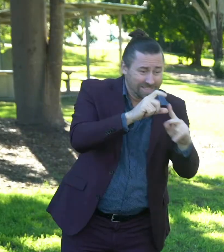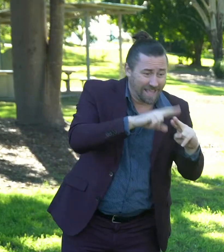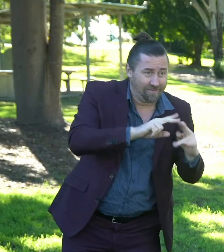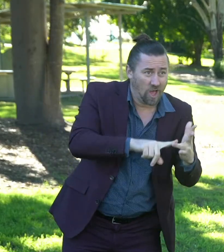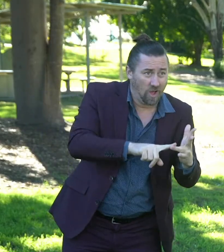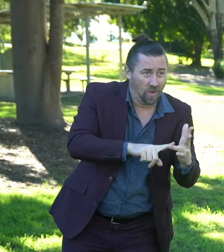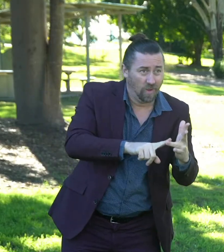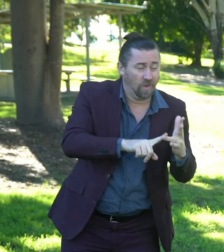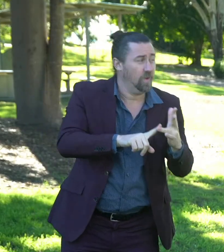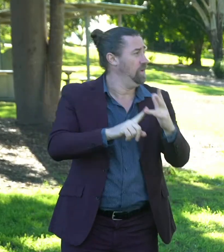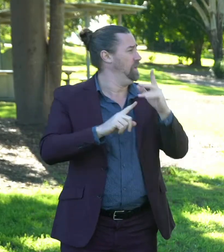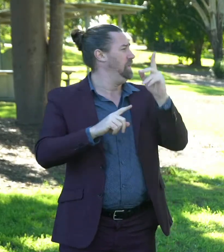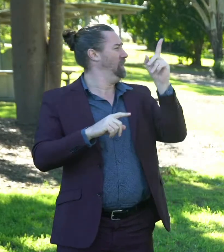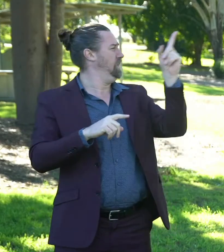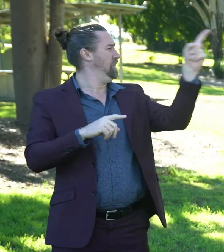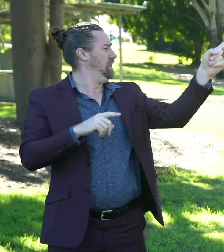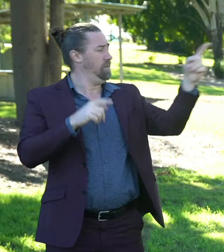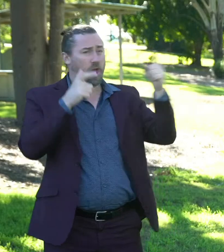Yes.